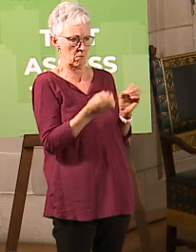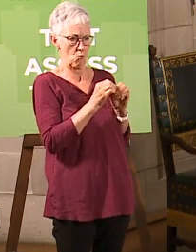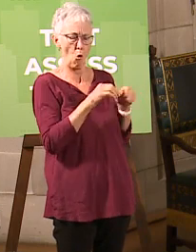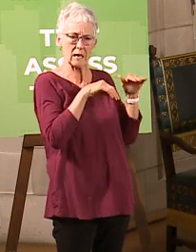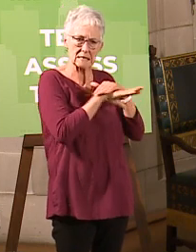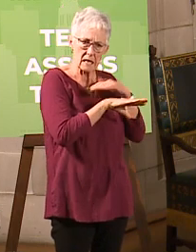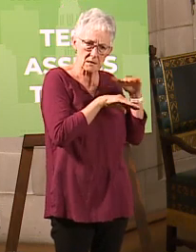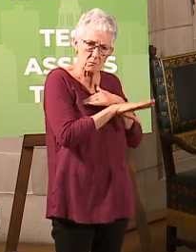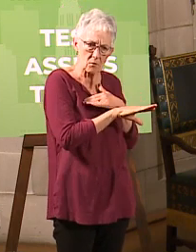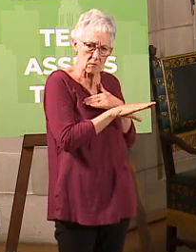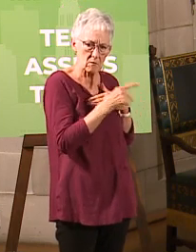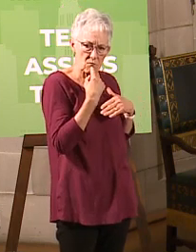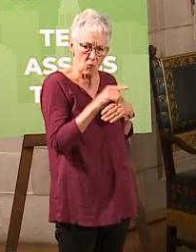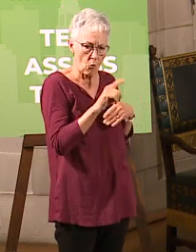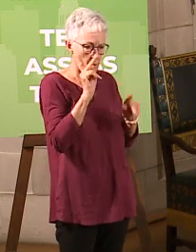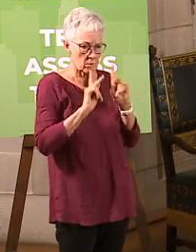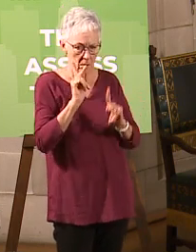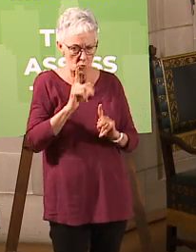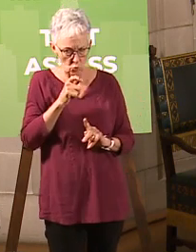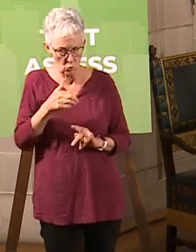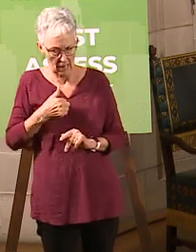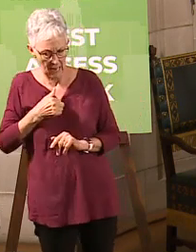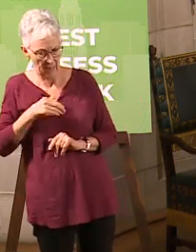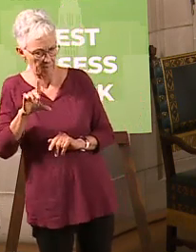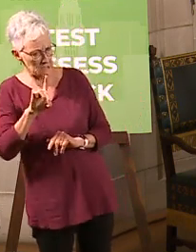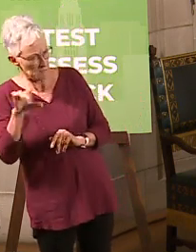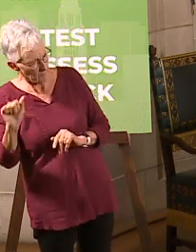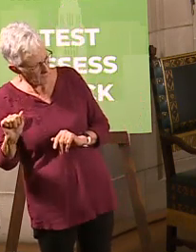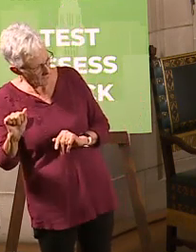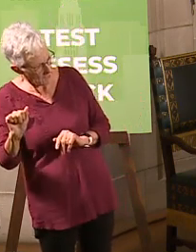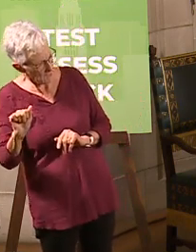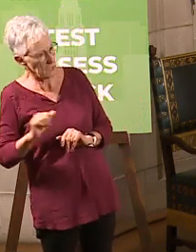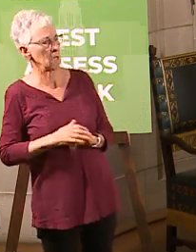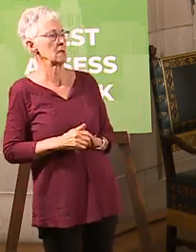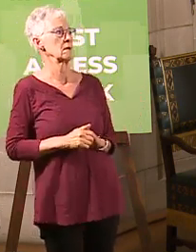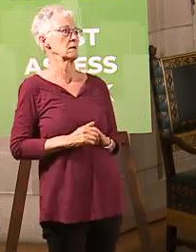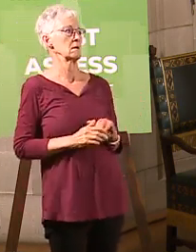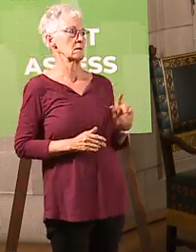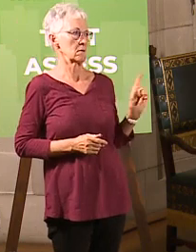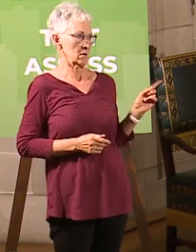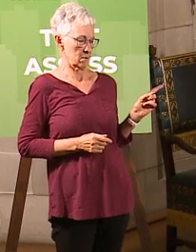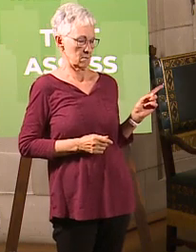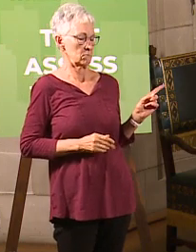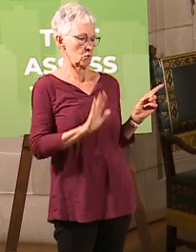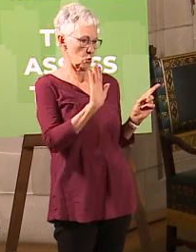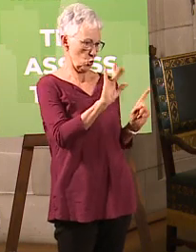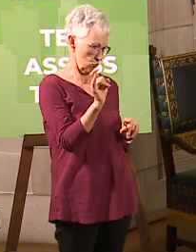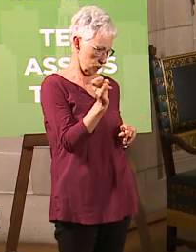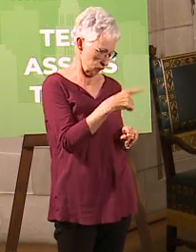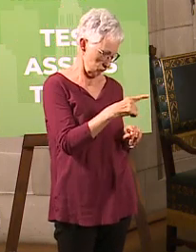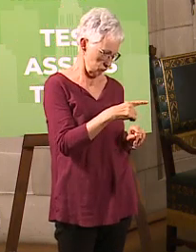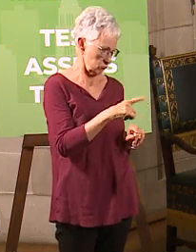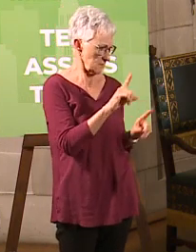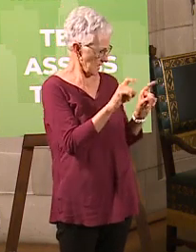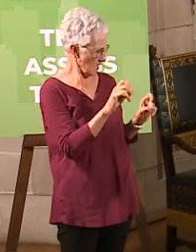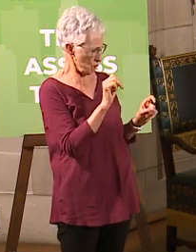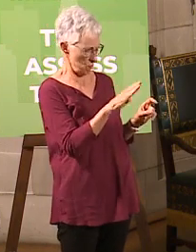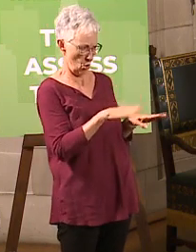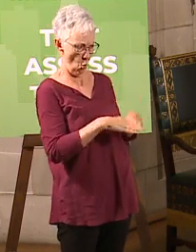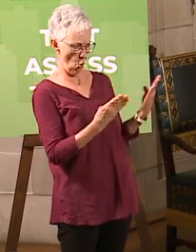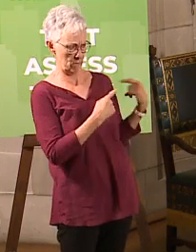making sure that he's got the resources he needs to be able to test in his community. It also talks about the economic, I think point number 10 on that one